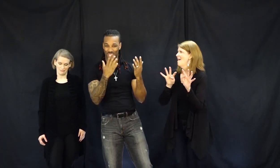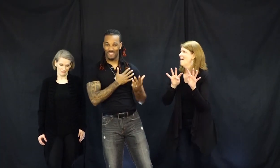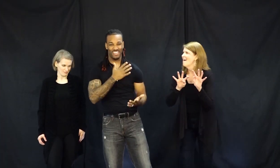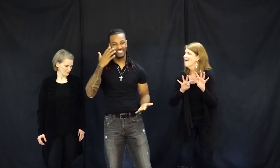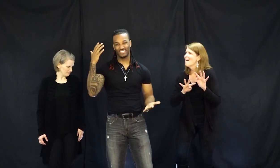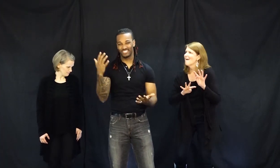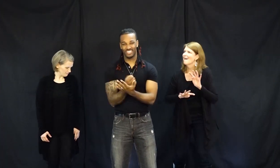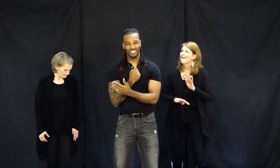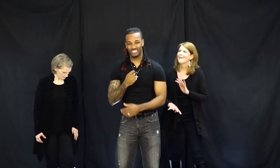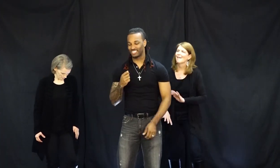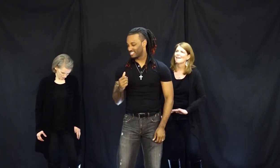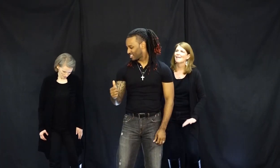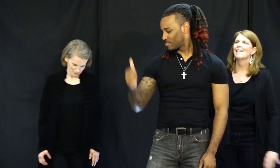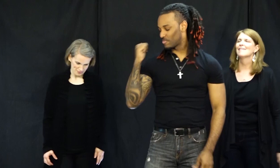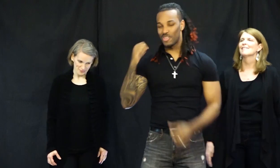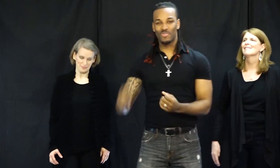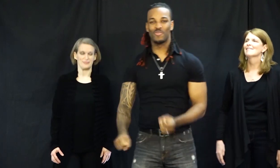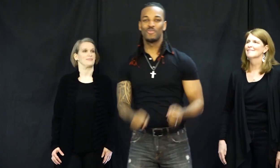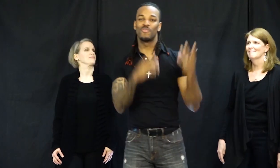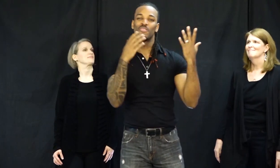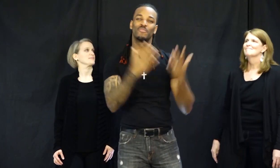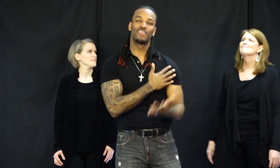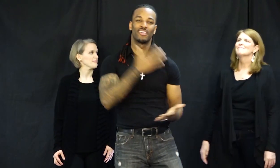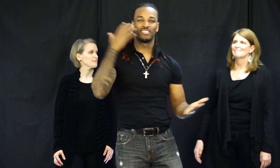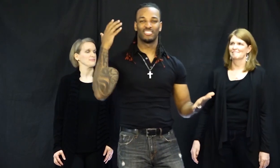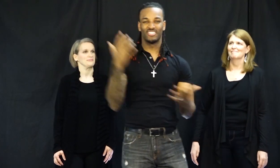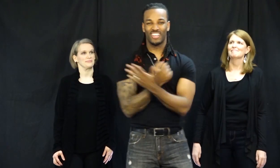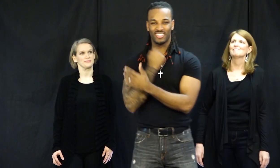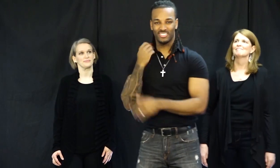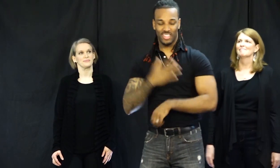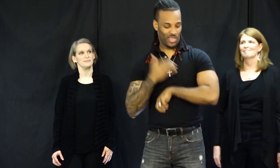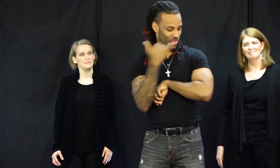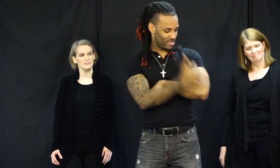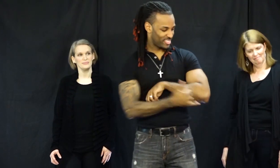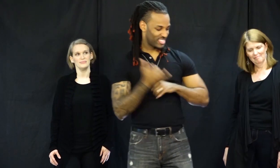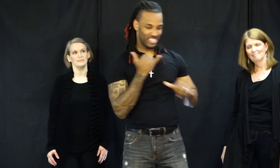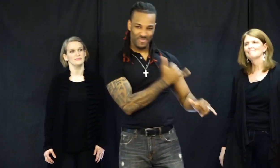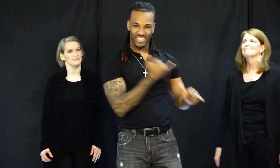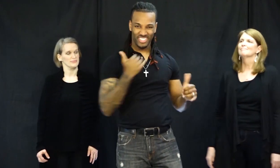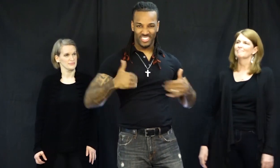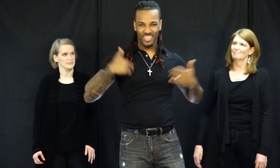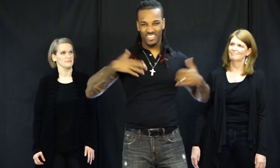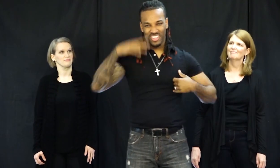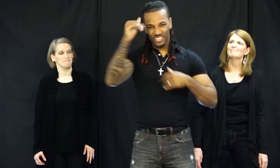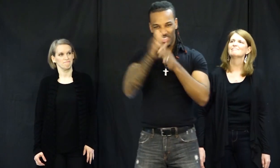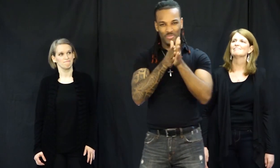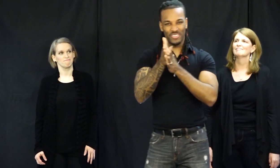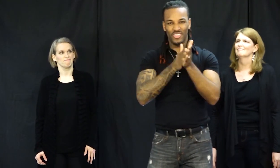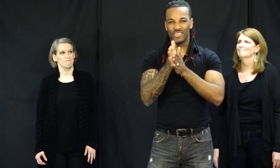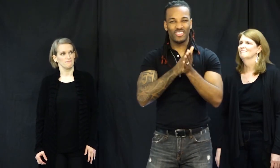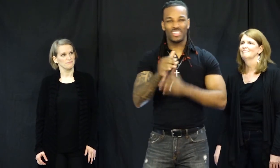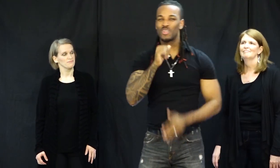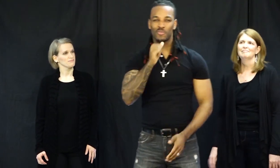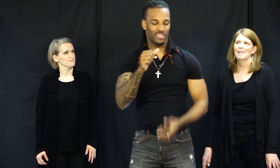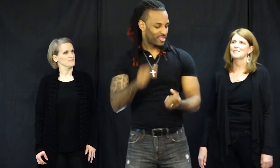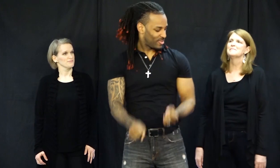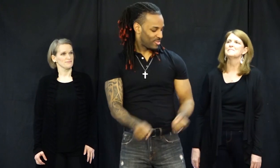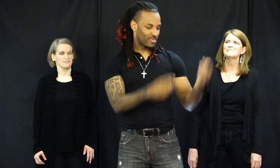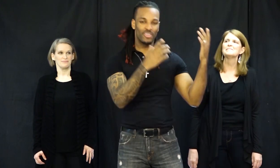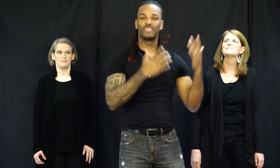my shot. I am not throwing away my shot. Hey yo, I'm just like my country. I'm young, scrappy, and hungry, and I'm not throwing away